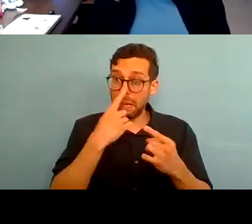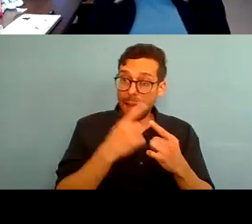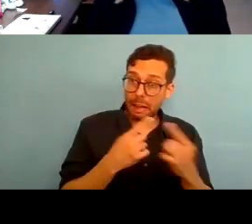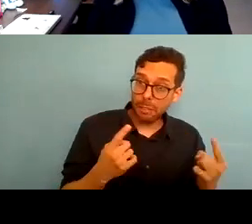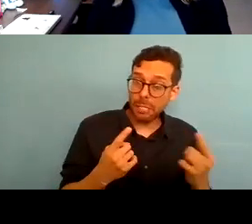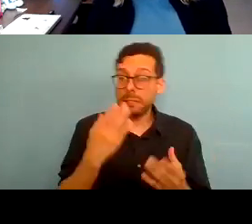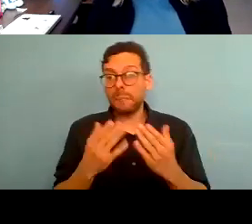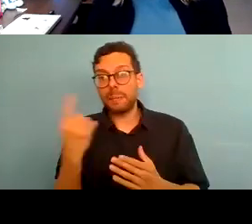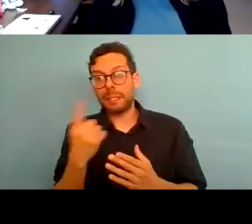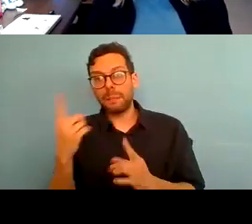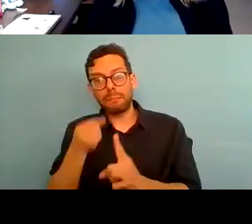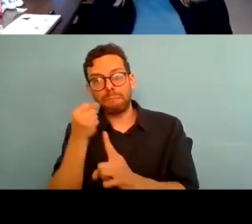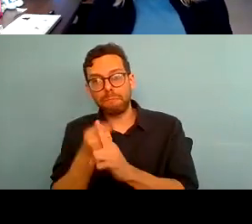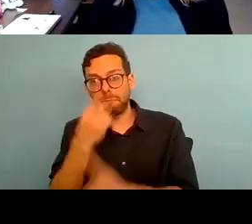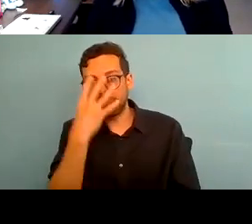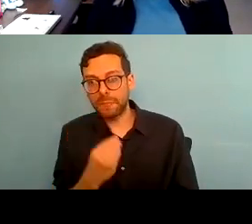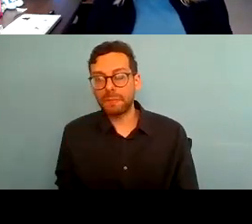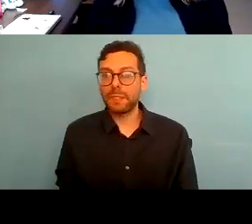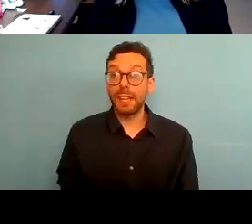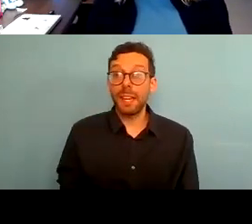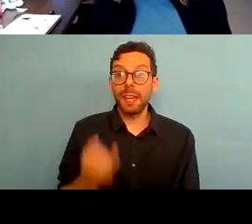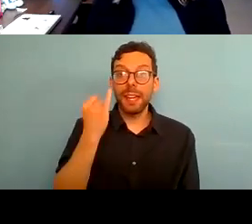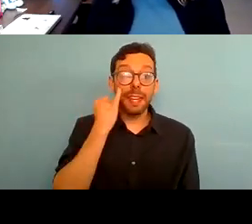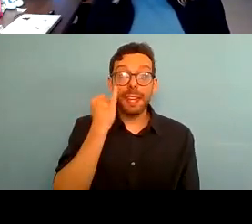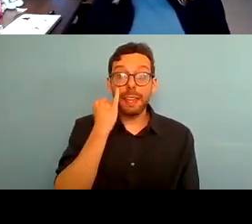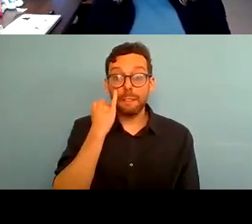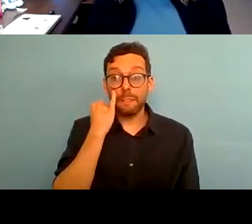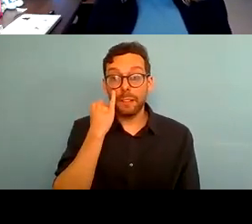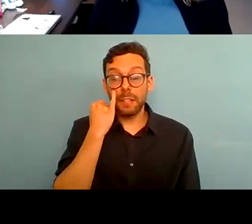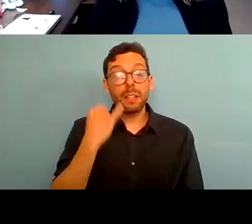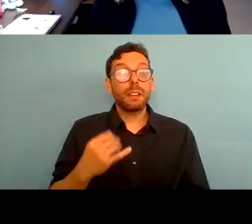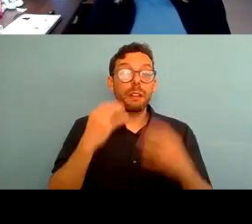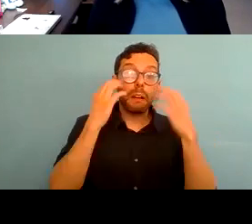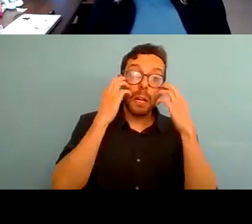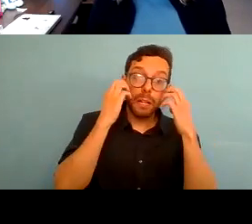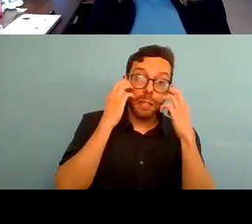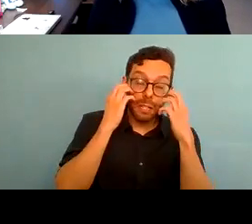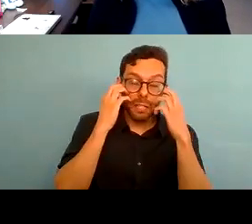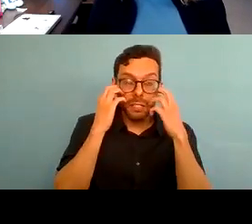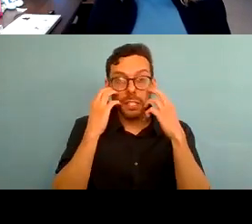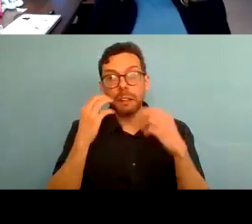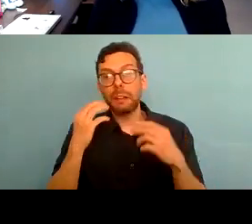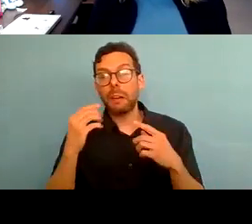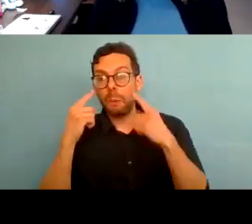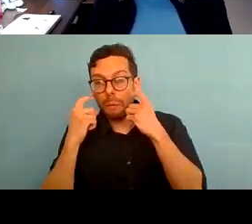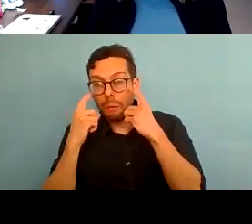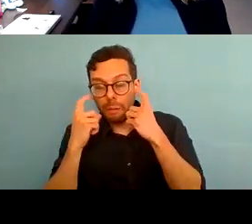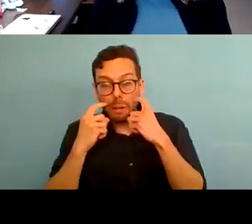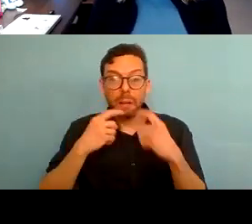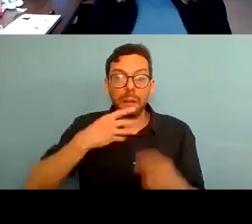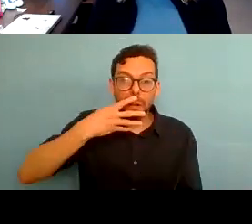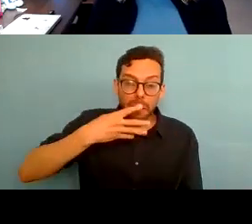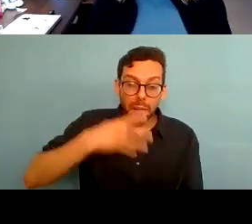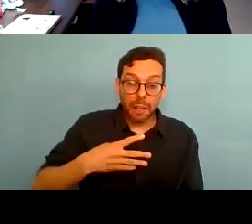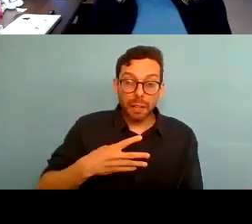Now, what if it's just itchy, watery eyes or nose in the absence of yawning and falling asleep and things like that? Should you still think